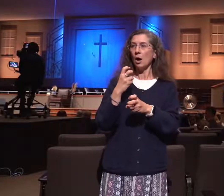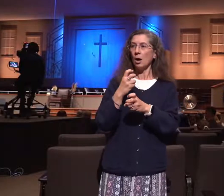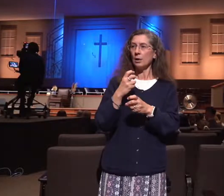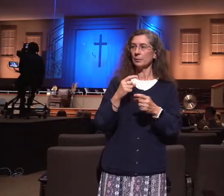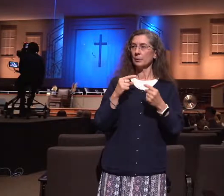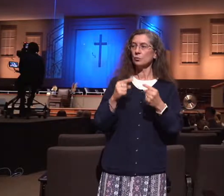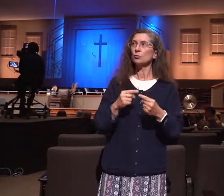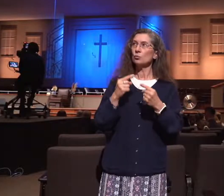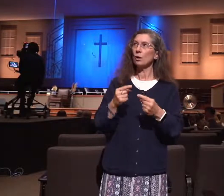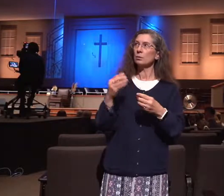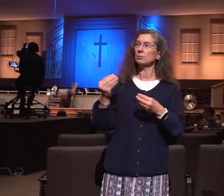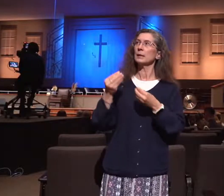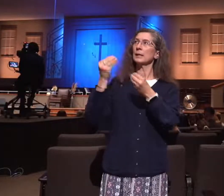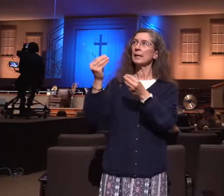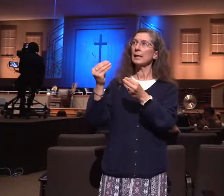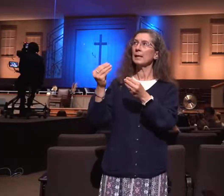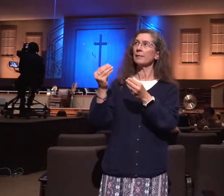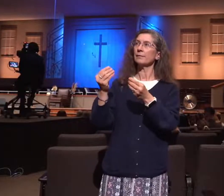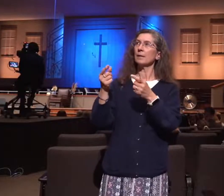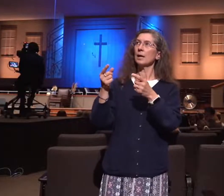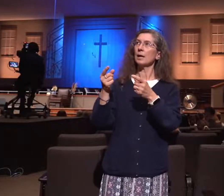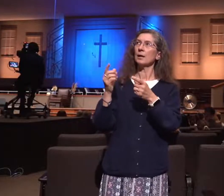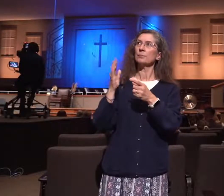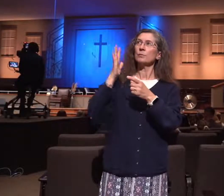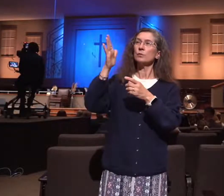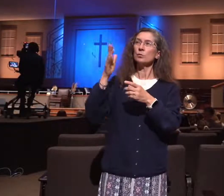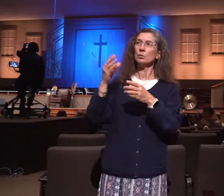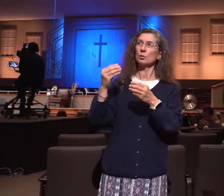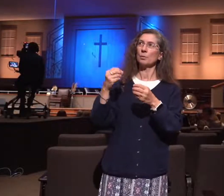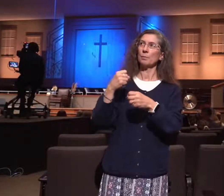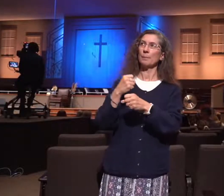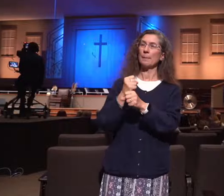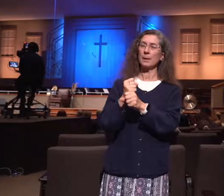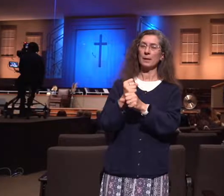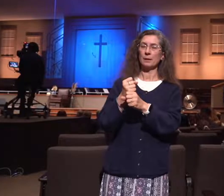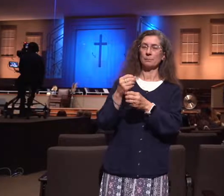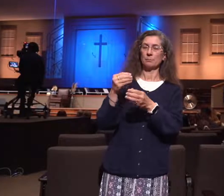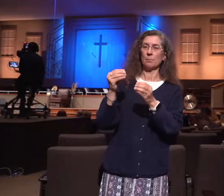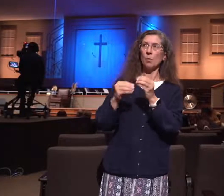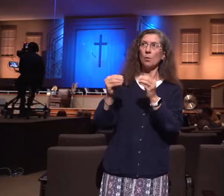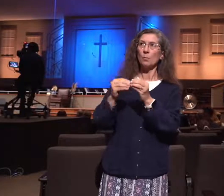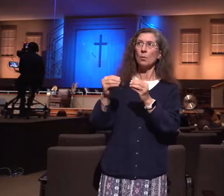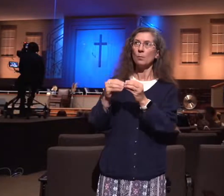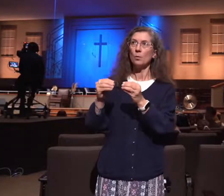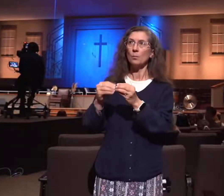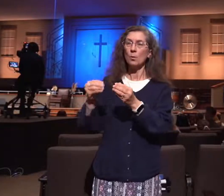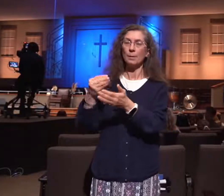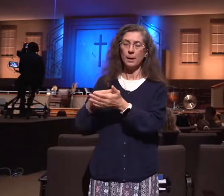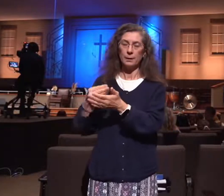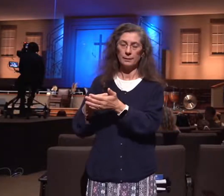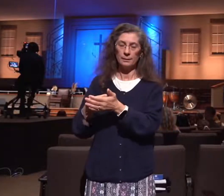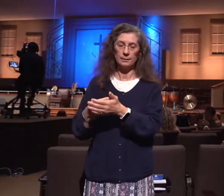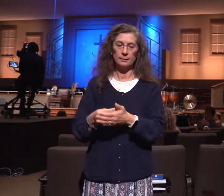you, there was a Baptist preacher somewhere that was glad his mother taught him how to tithe, amen?